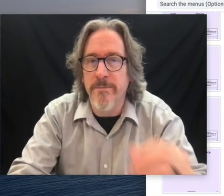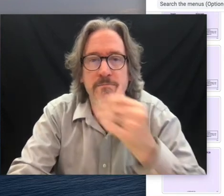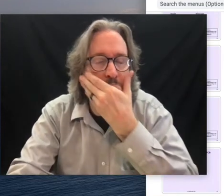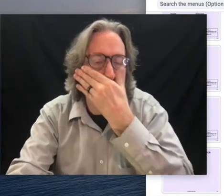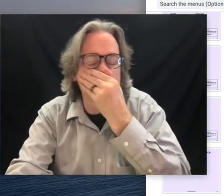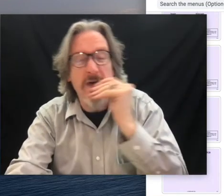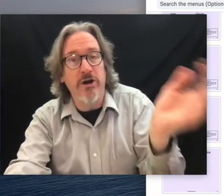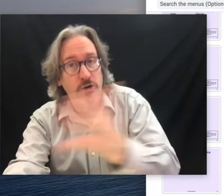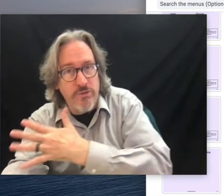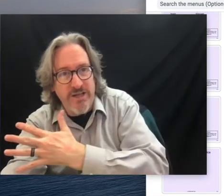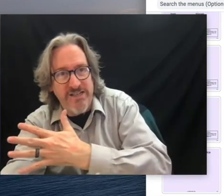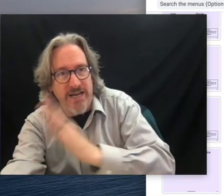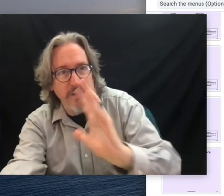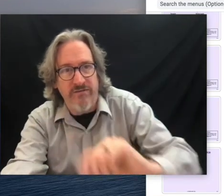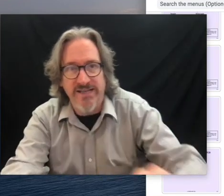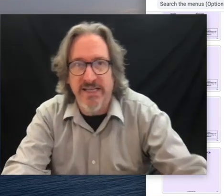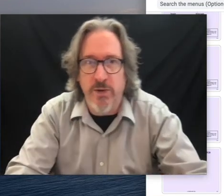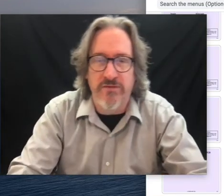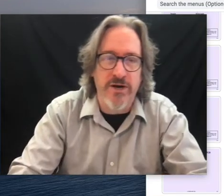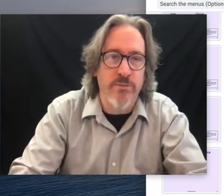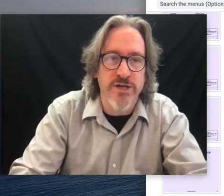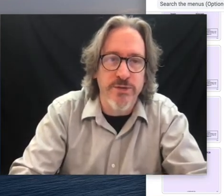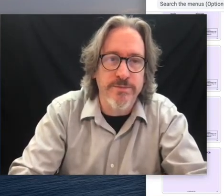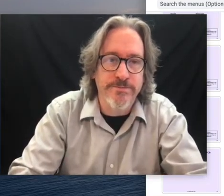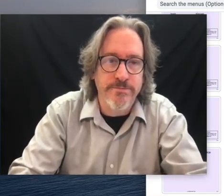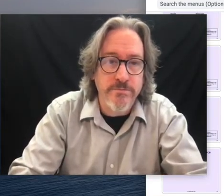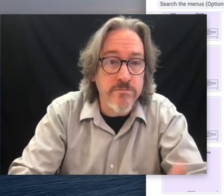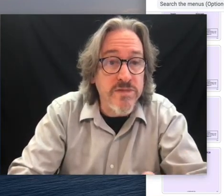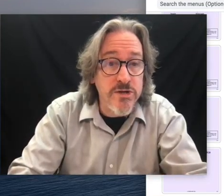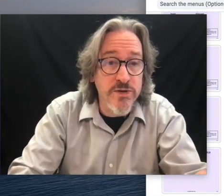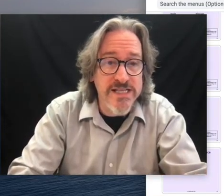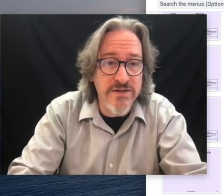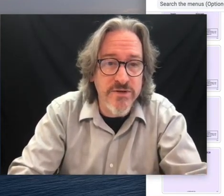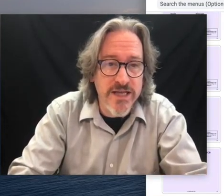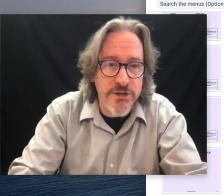And then I'll go through the assignment advice as well for 8.2. So that's it for the lecture.